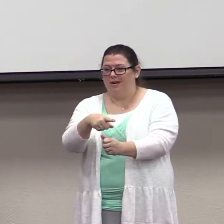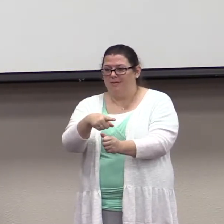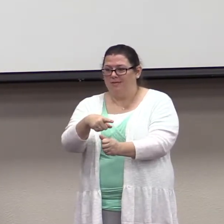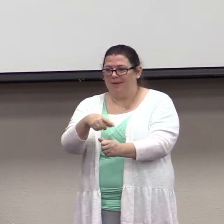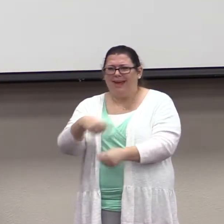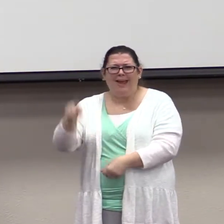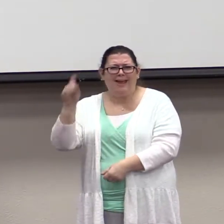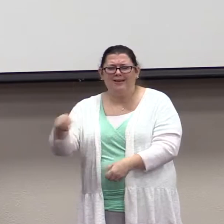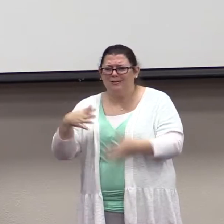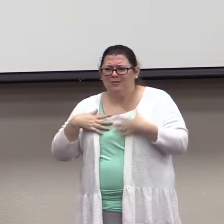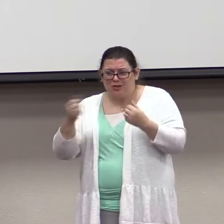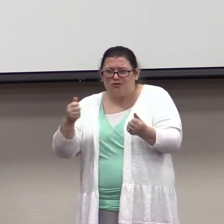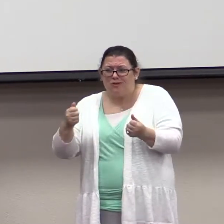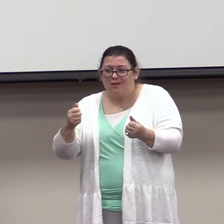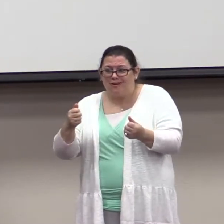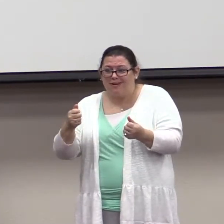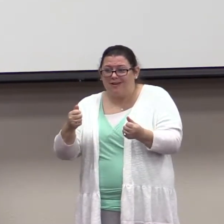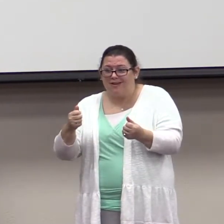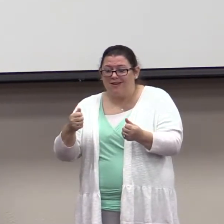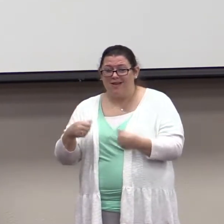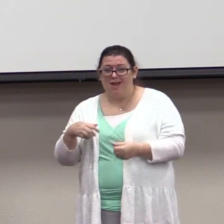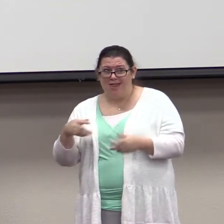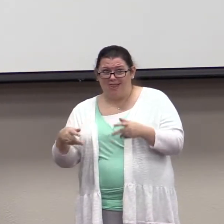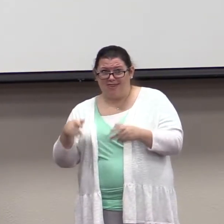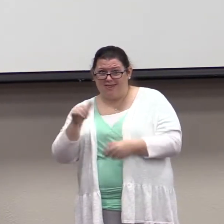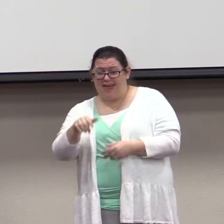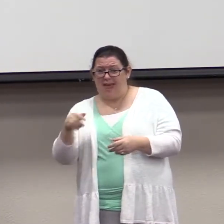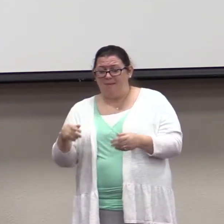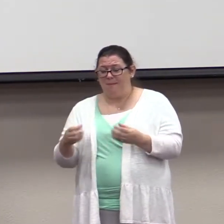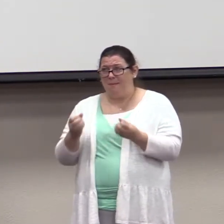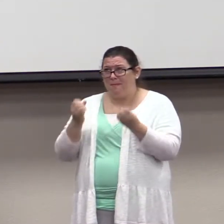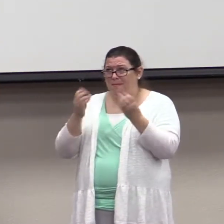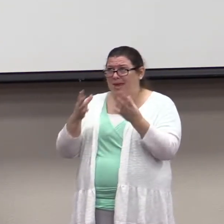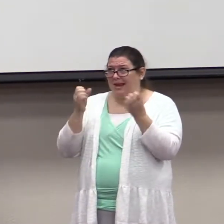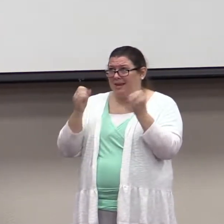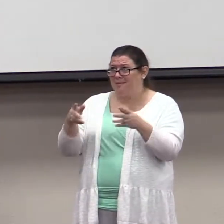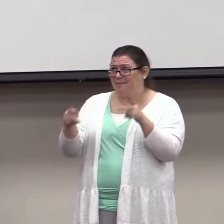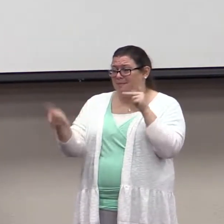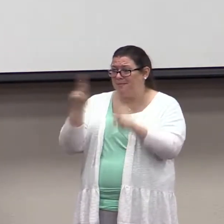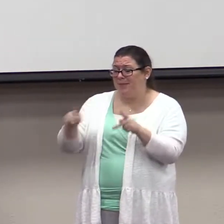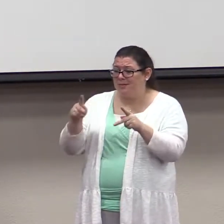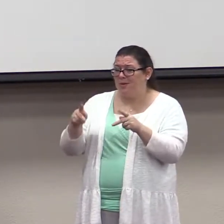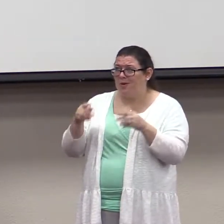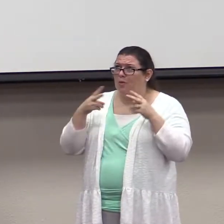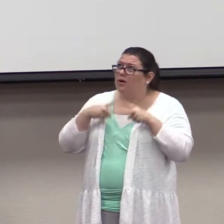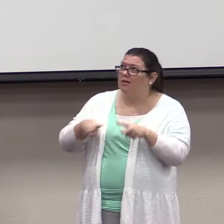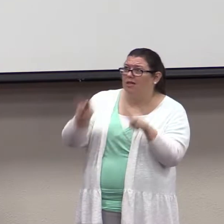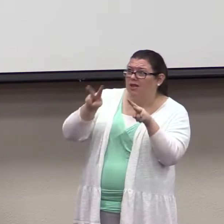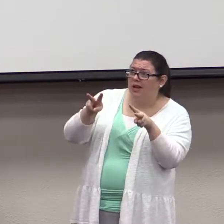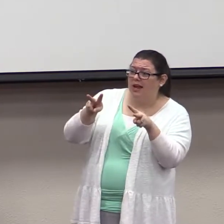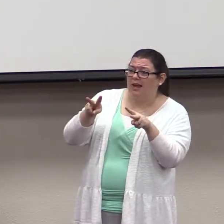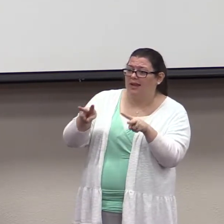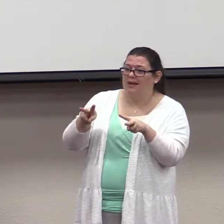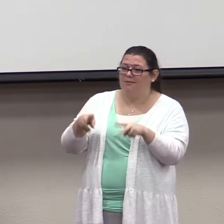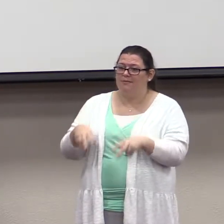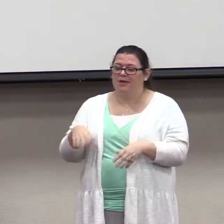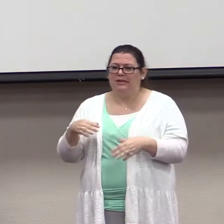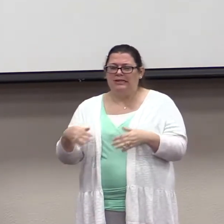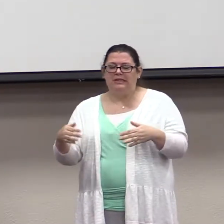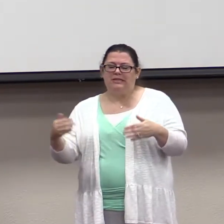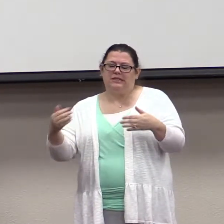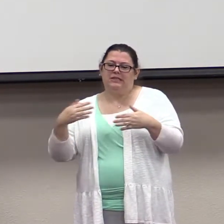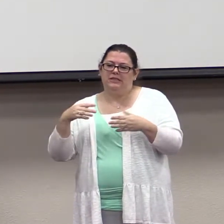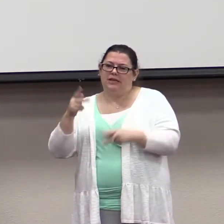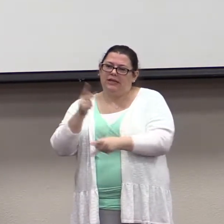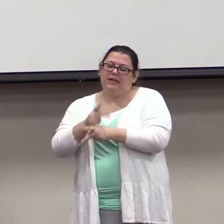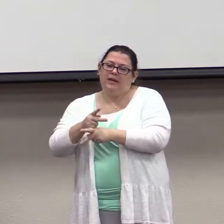people looking to him for guidance? To keep the confidence of that many people high? To make decisions that